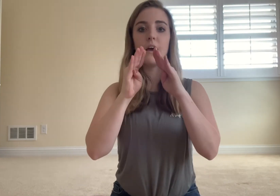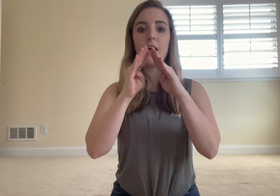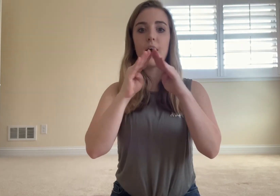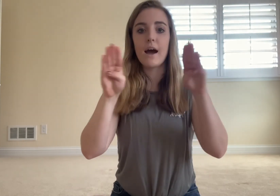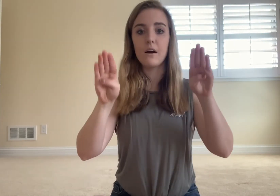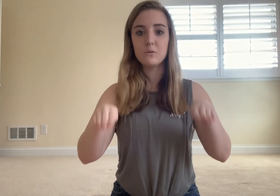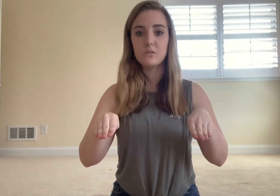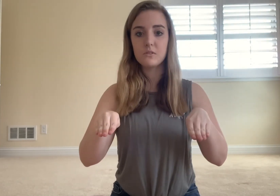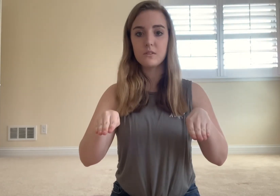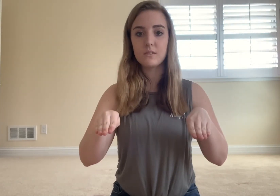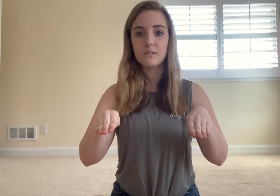house,